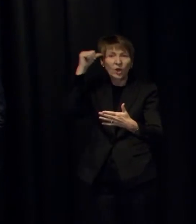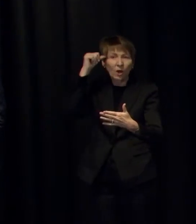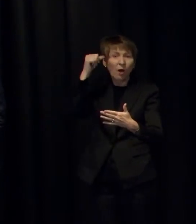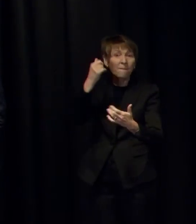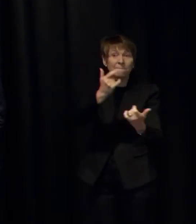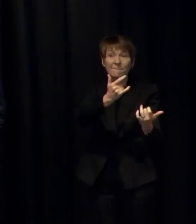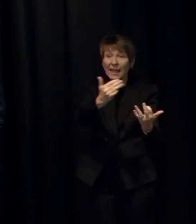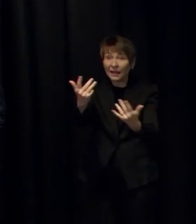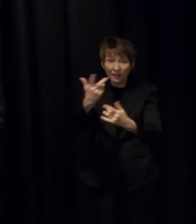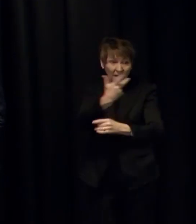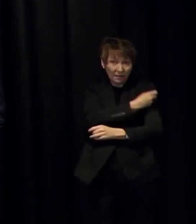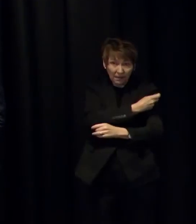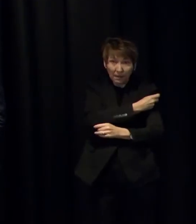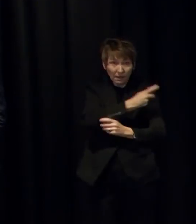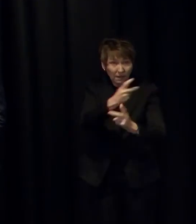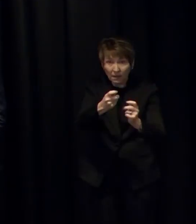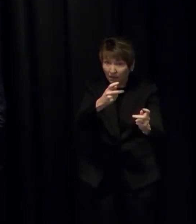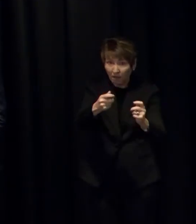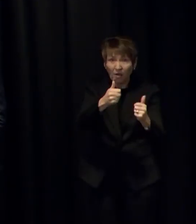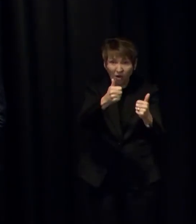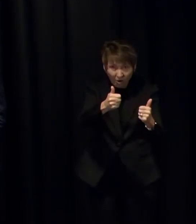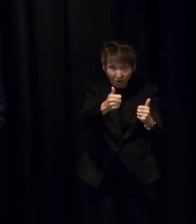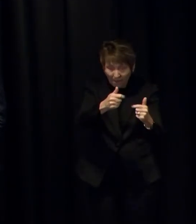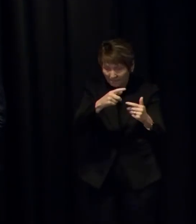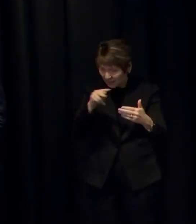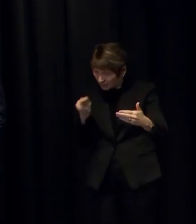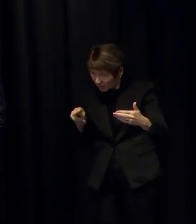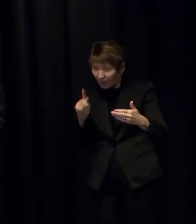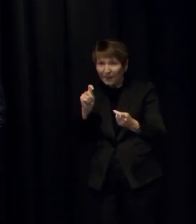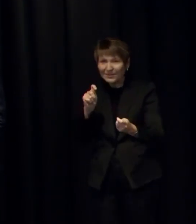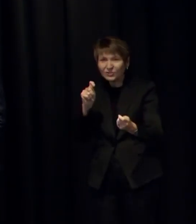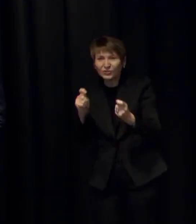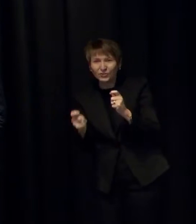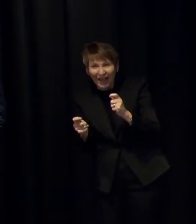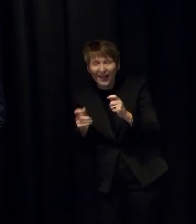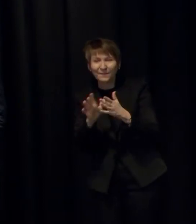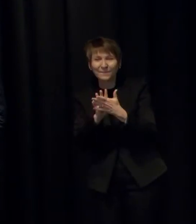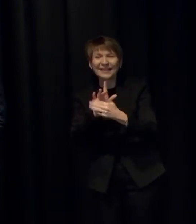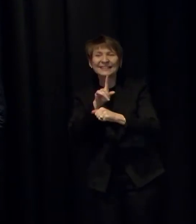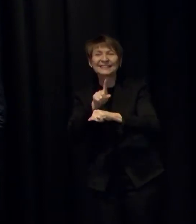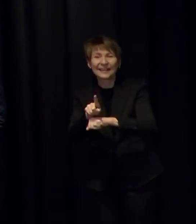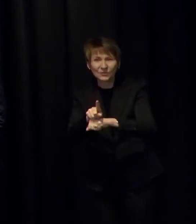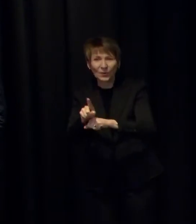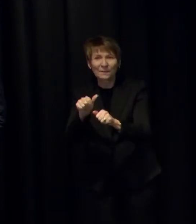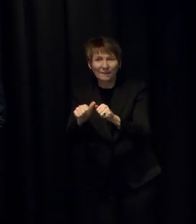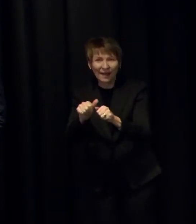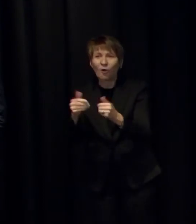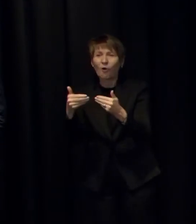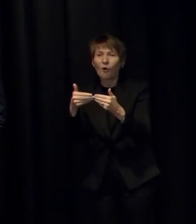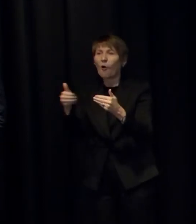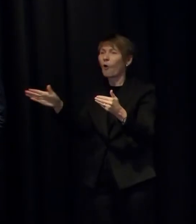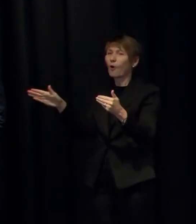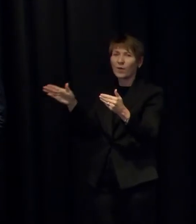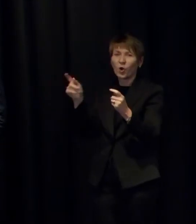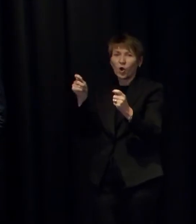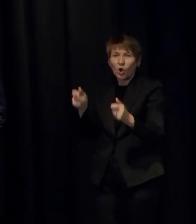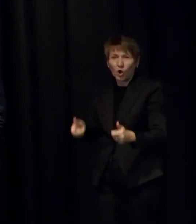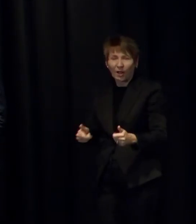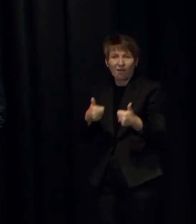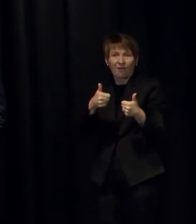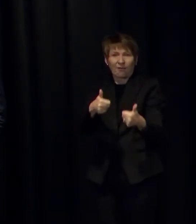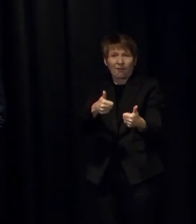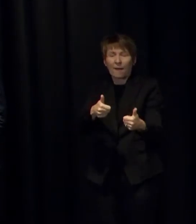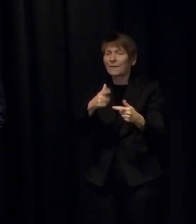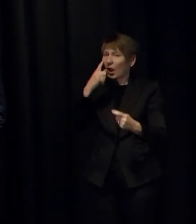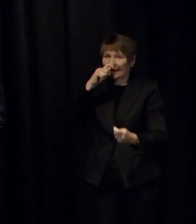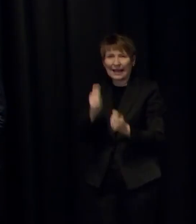Certainly the vast majority, we're all doing everything we can to avoid that. This essentially means that someone from New South Wales, if they've got a legitimate reason, will be